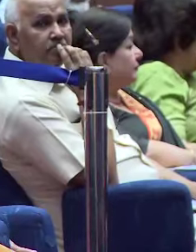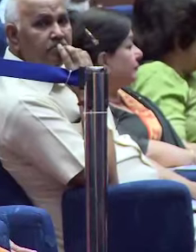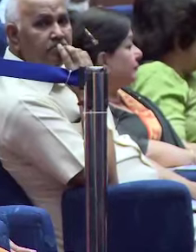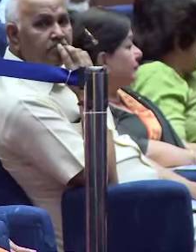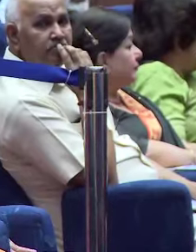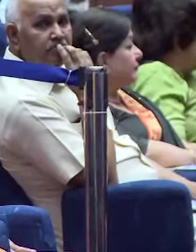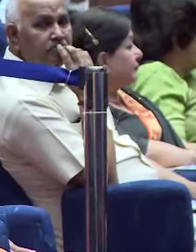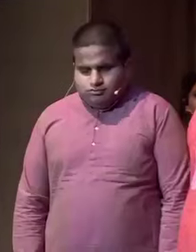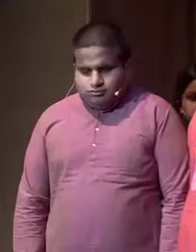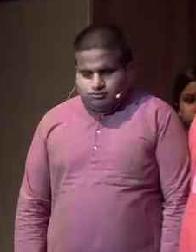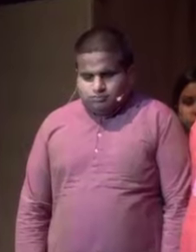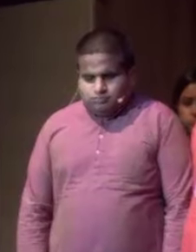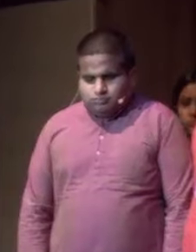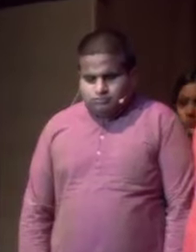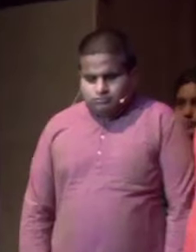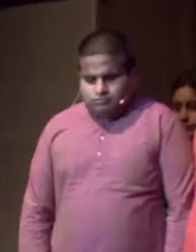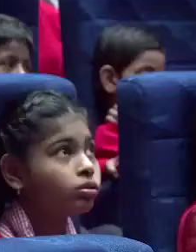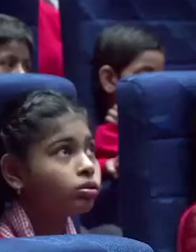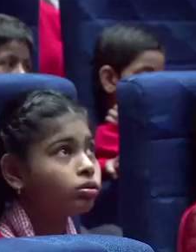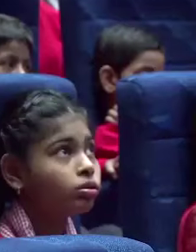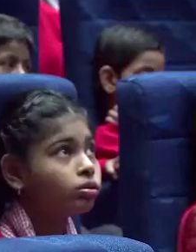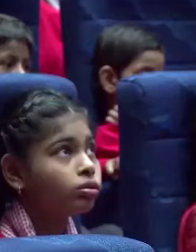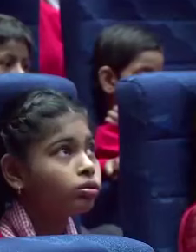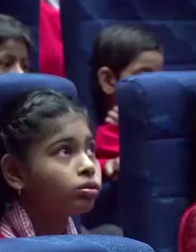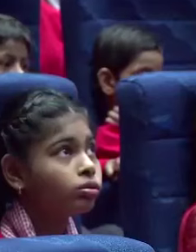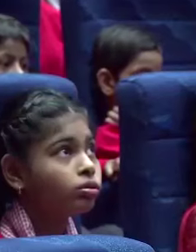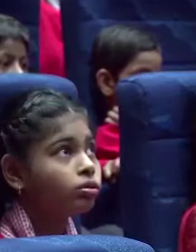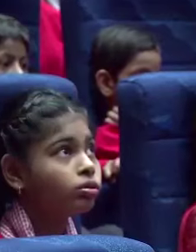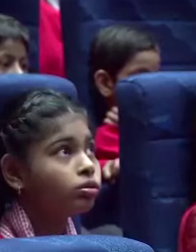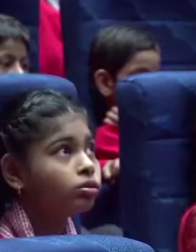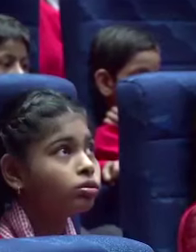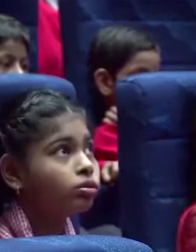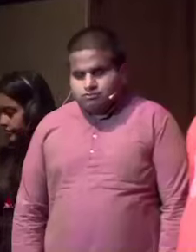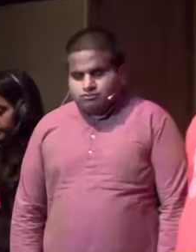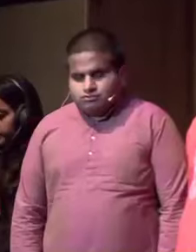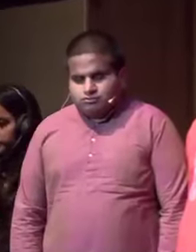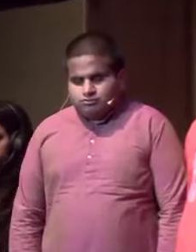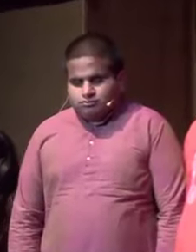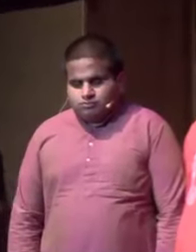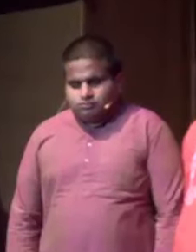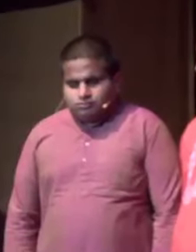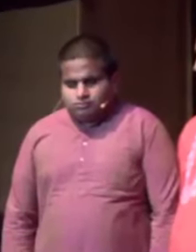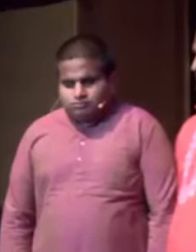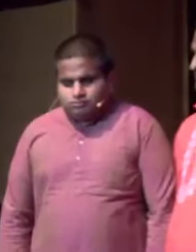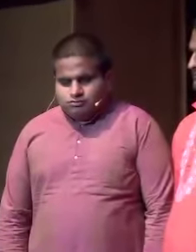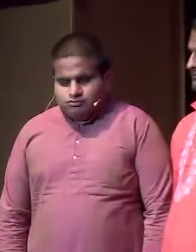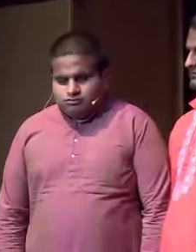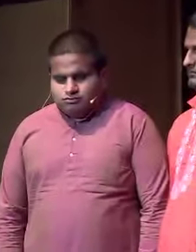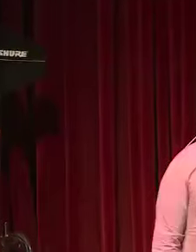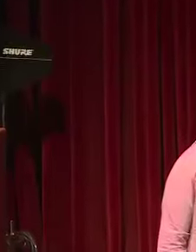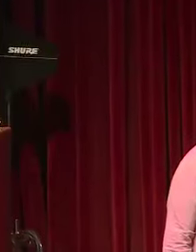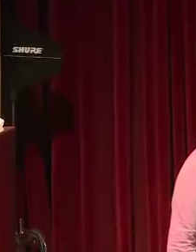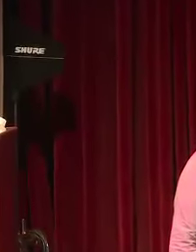Respected Rashtrapati ji, my esteemed colleagues, ambassadors, high commissioners, distinguished guests,